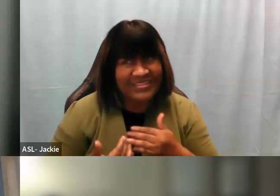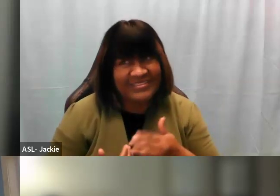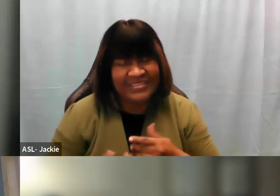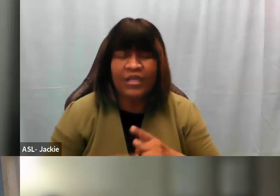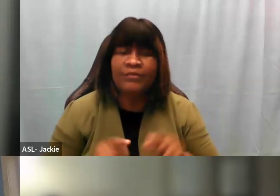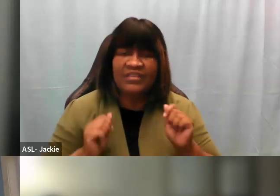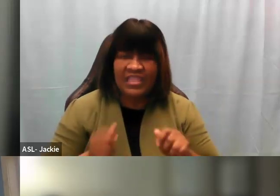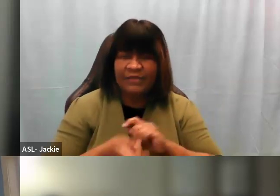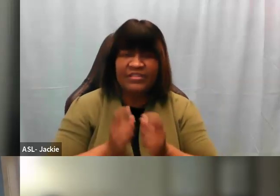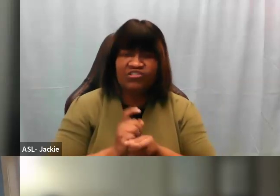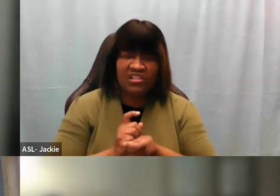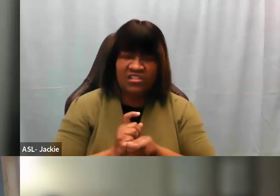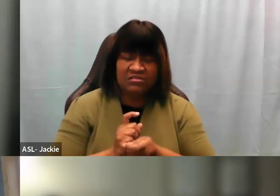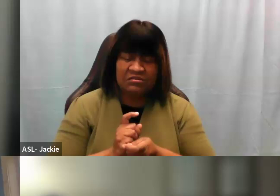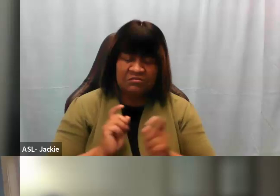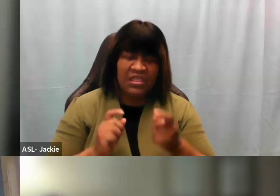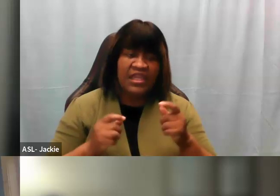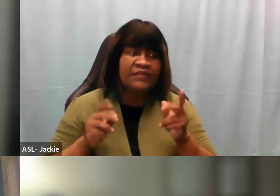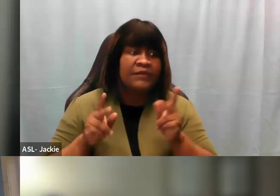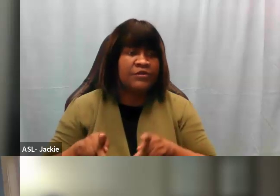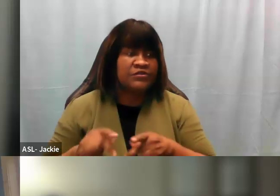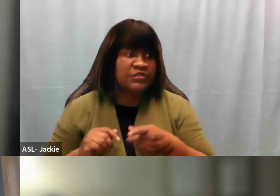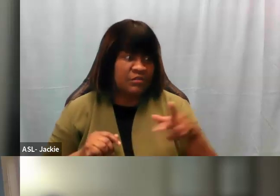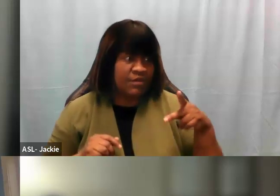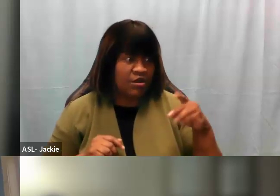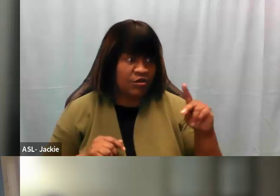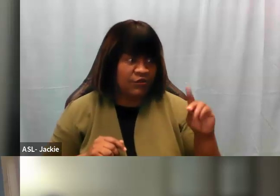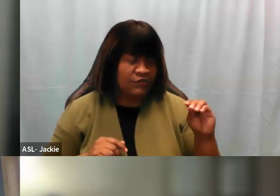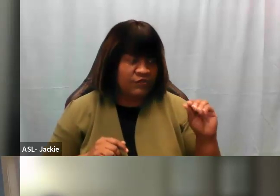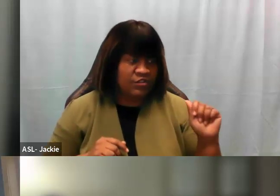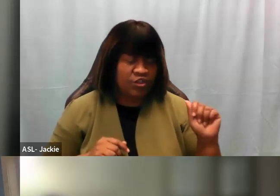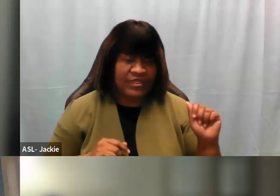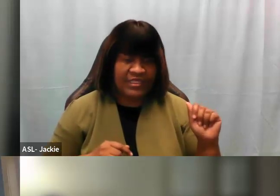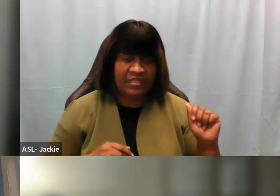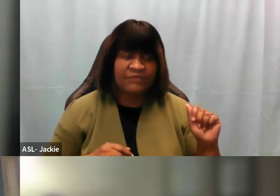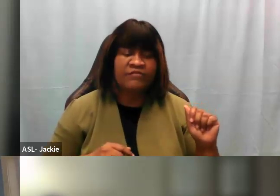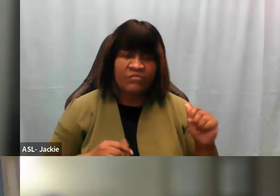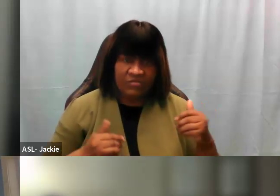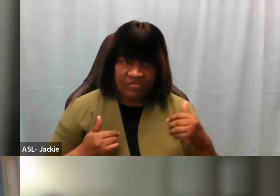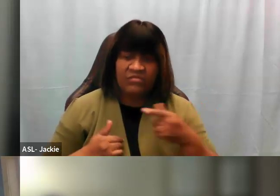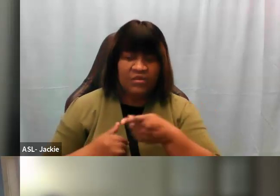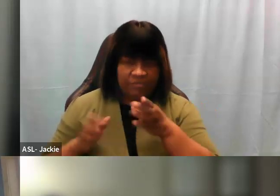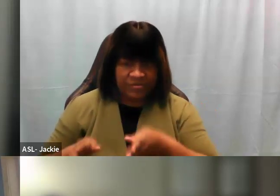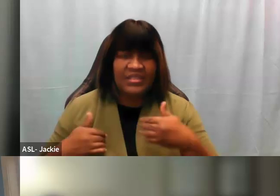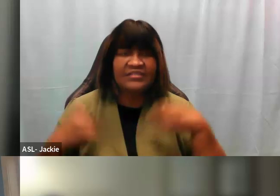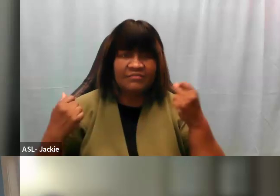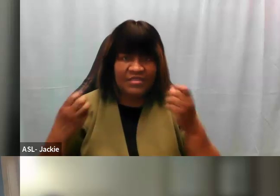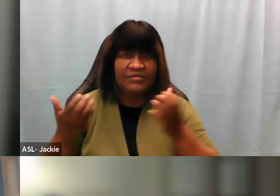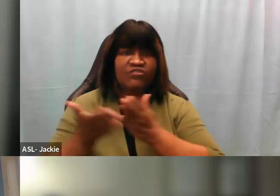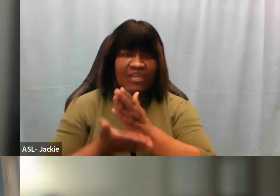be changed. And the person based on the power of attorney does still have very many rights in their